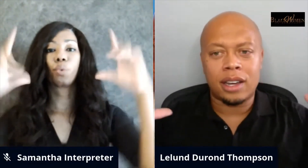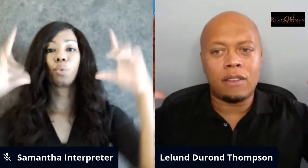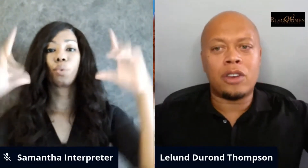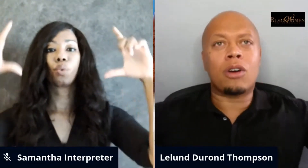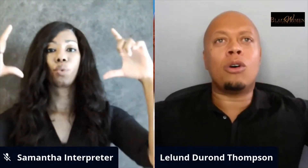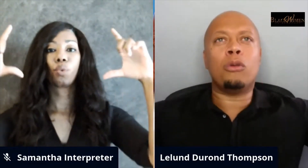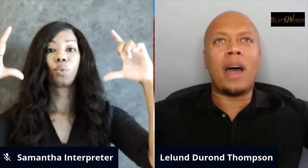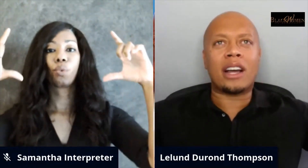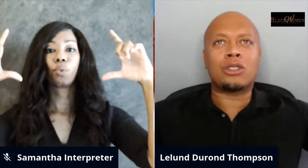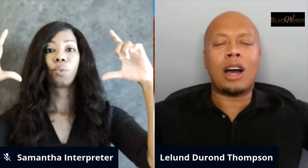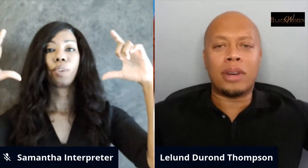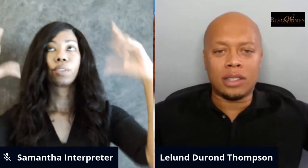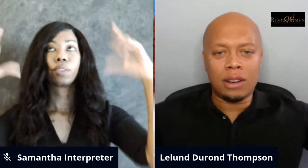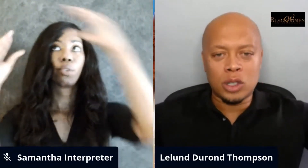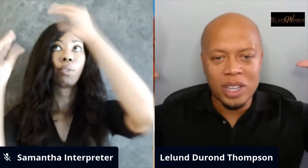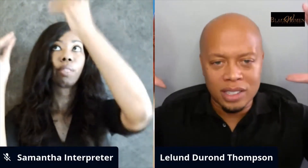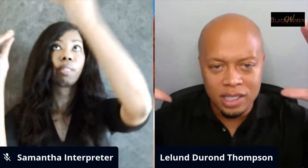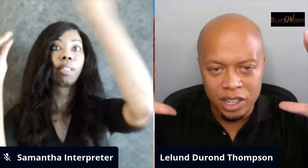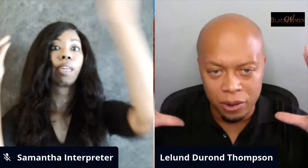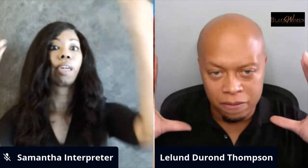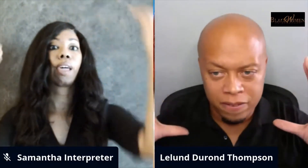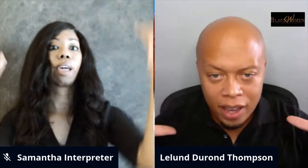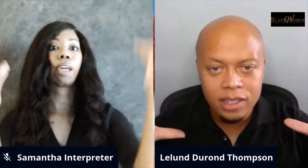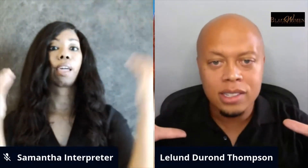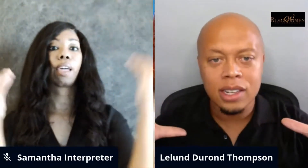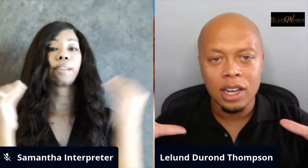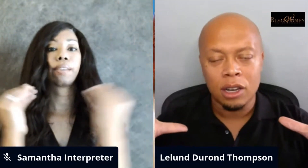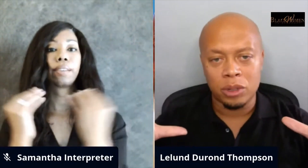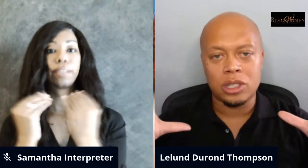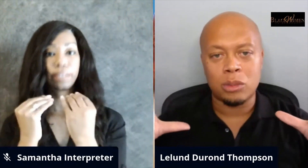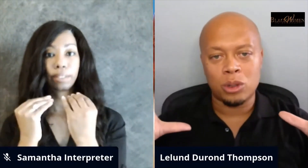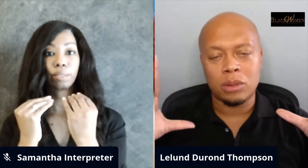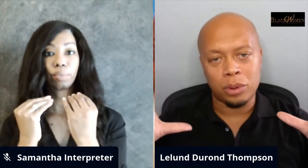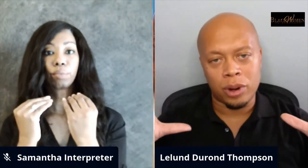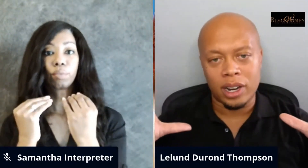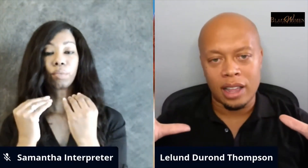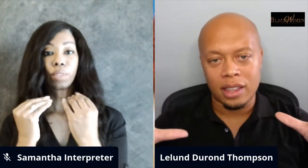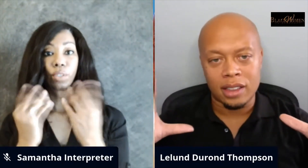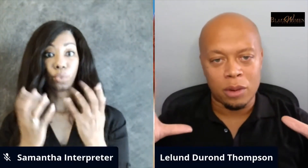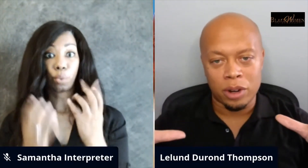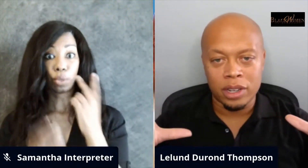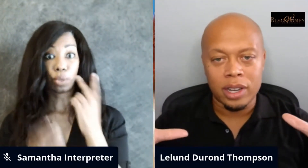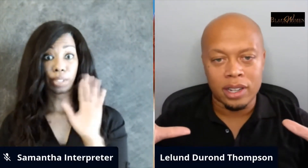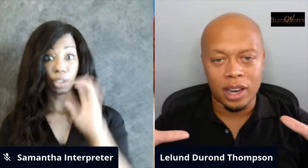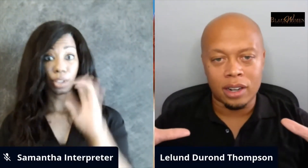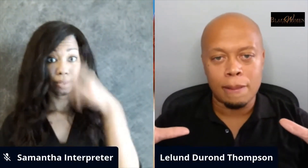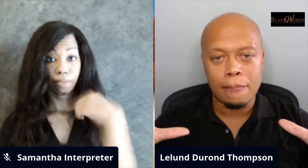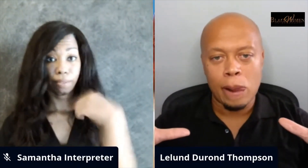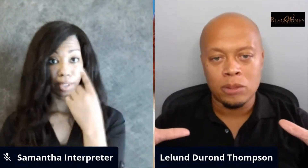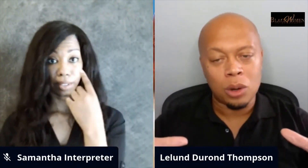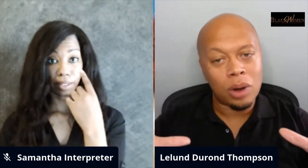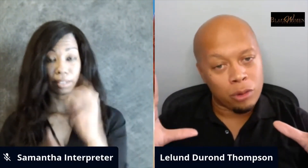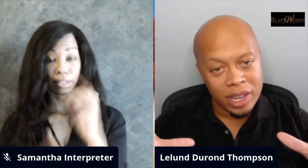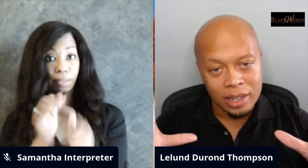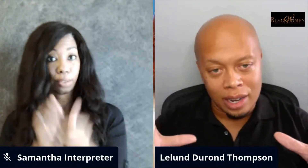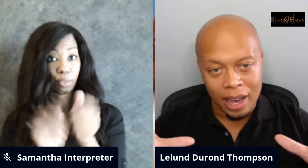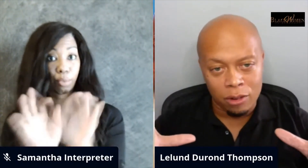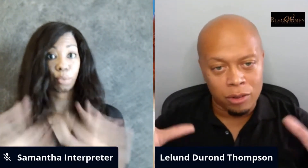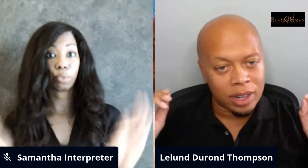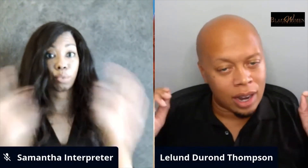necessarily cover your whole backdrop, but as long as we can see your face, which is most important, I think that we're good there. So a